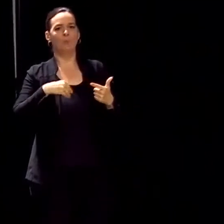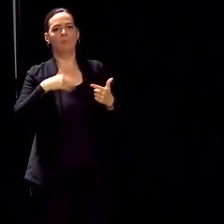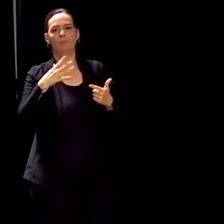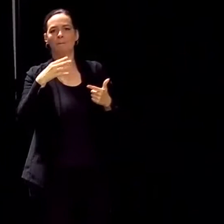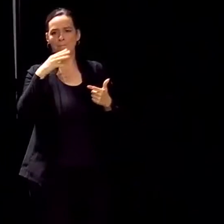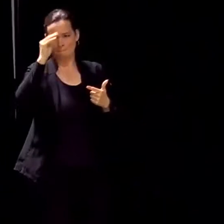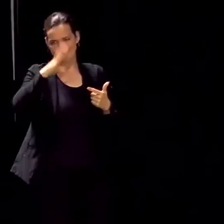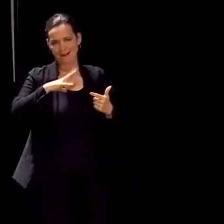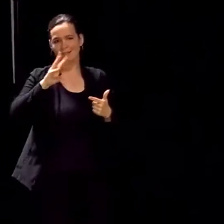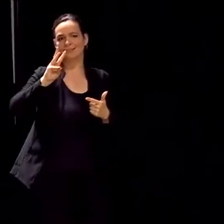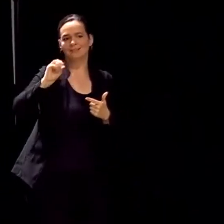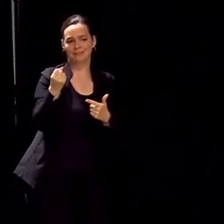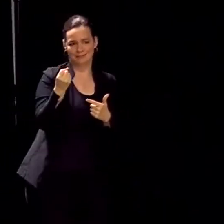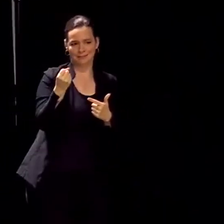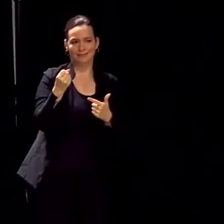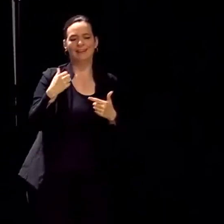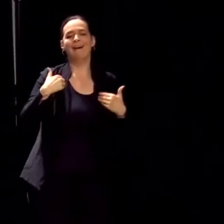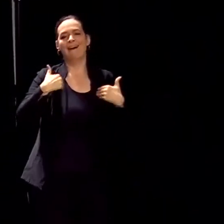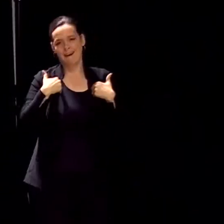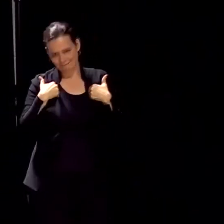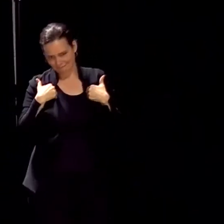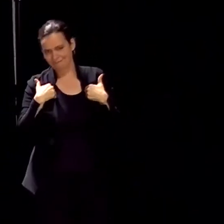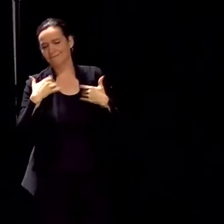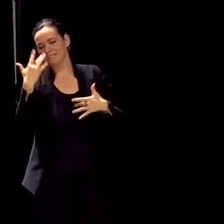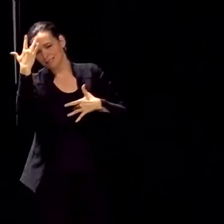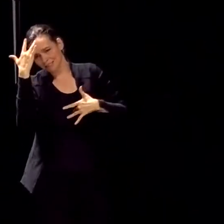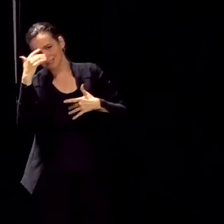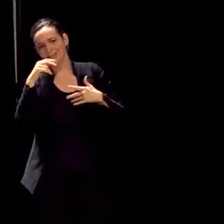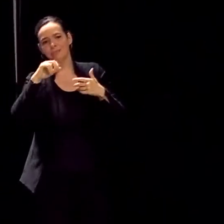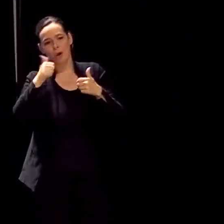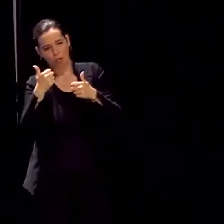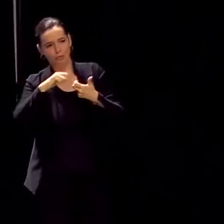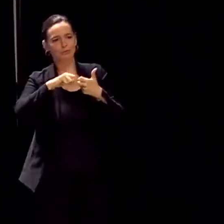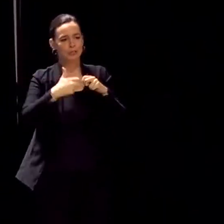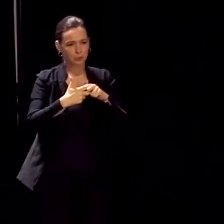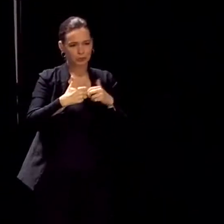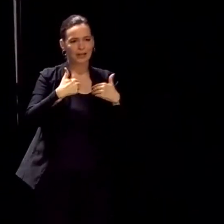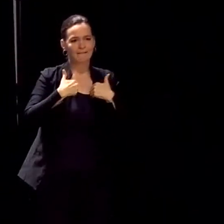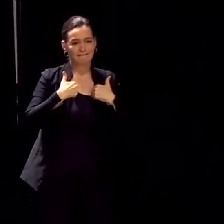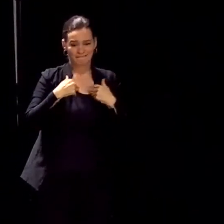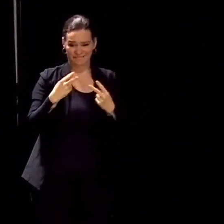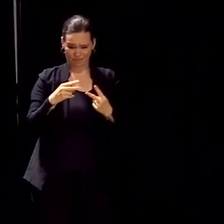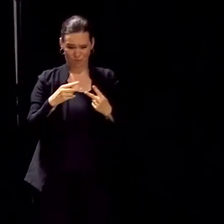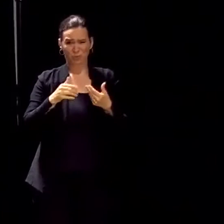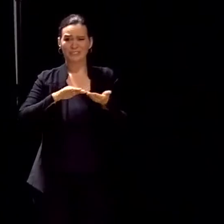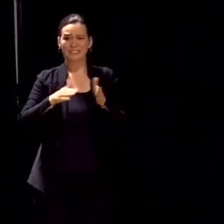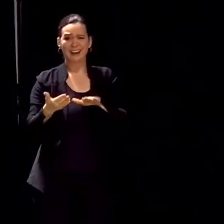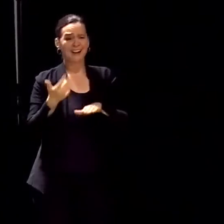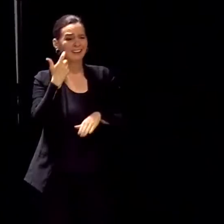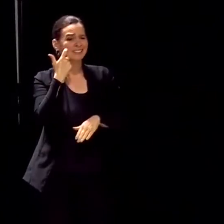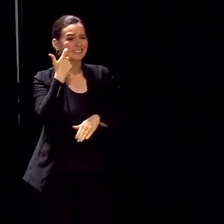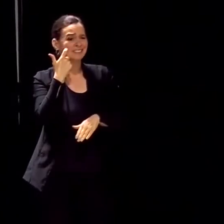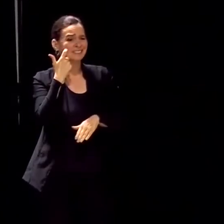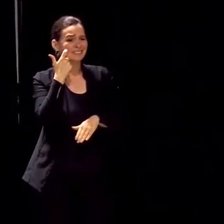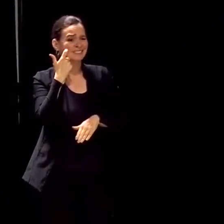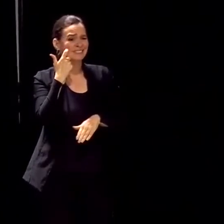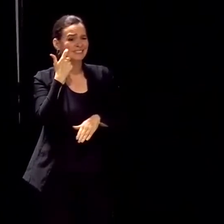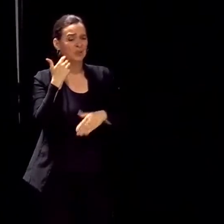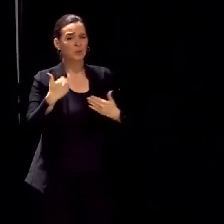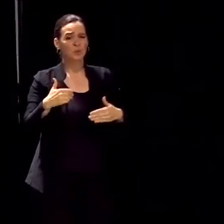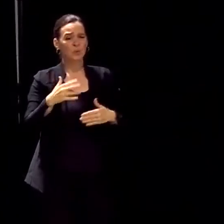conditions. Certainly want to think about the four people we've lost over the last 48 hours and their